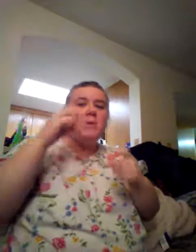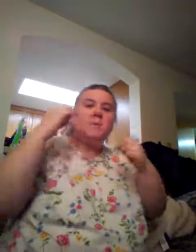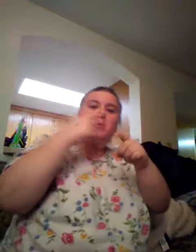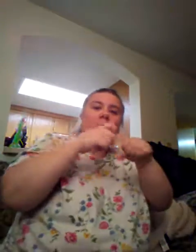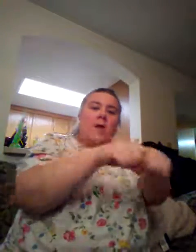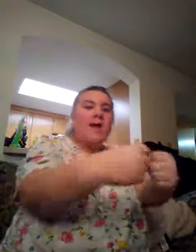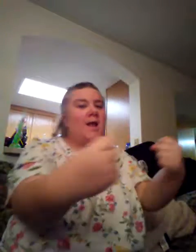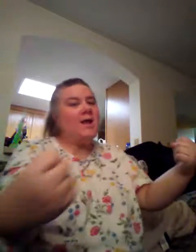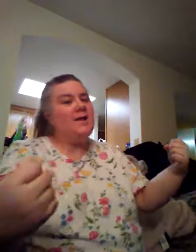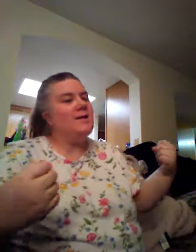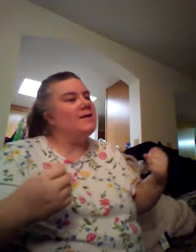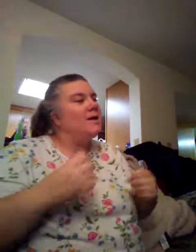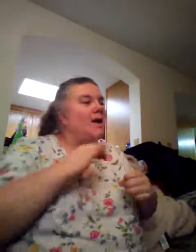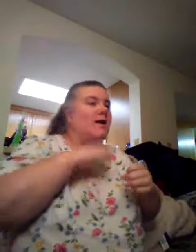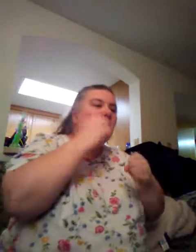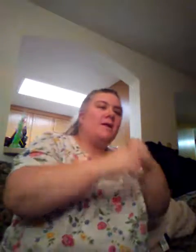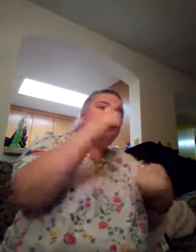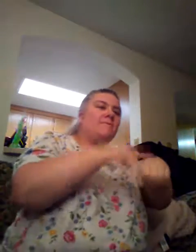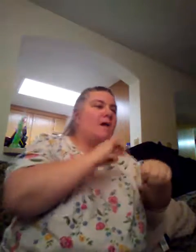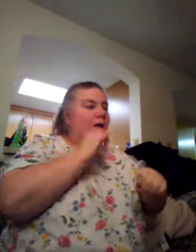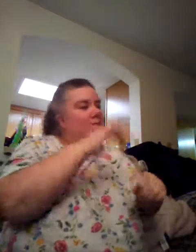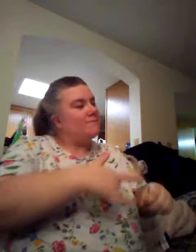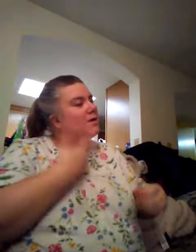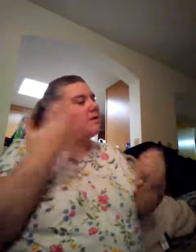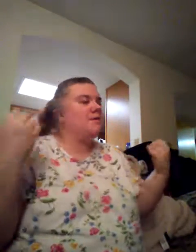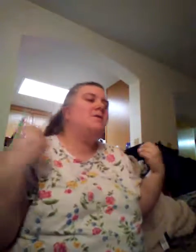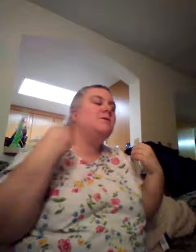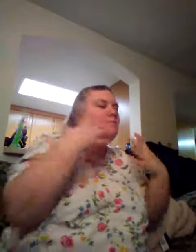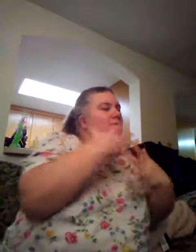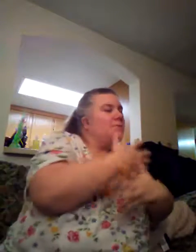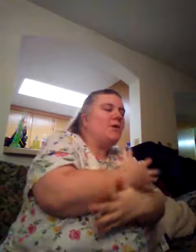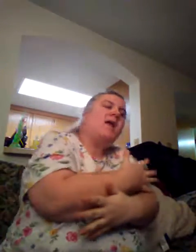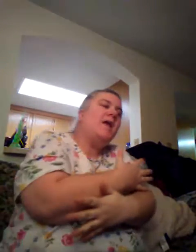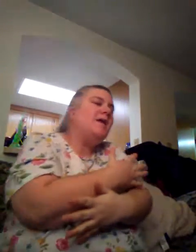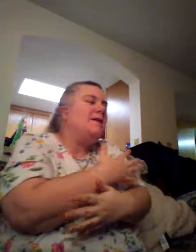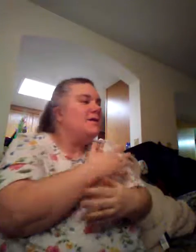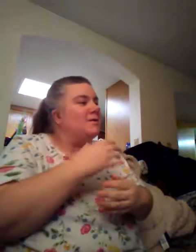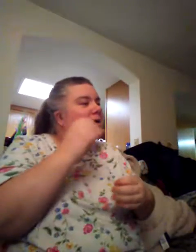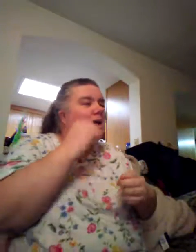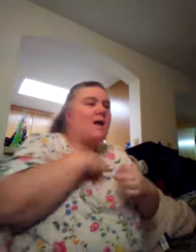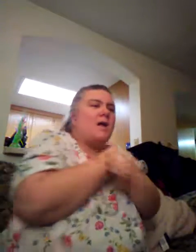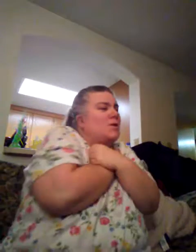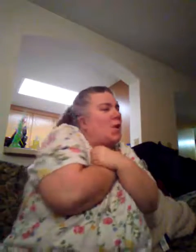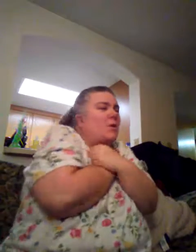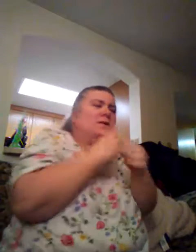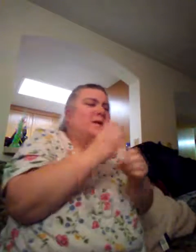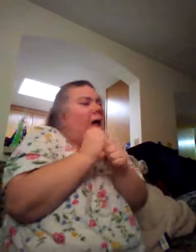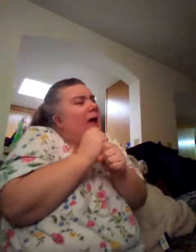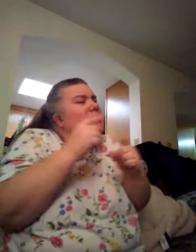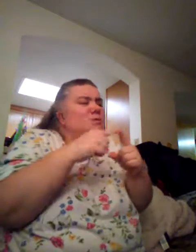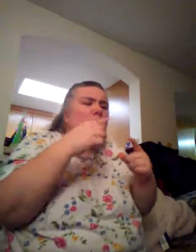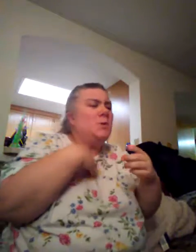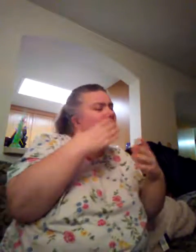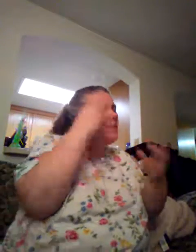to mend. And every time I feel free. I hold tight to